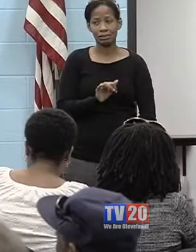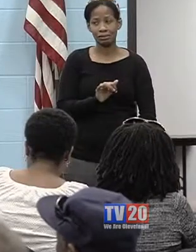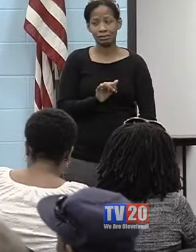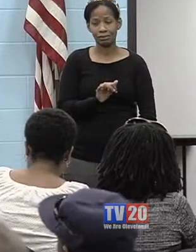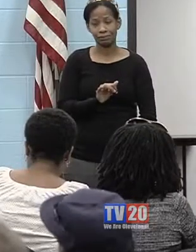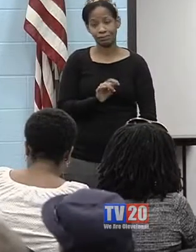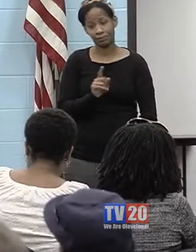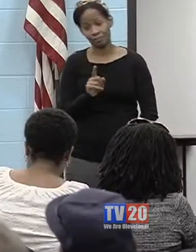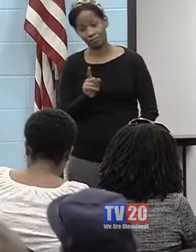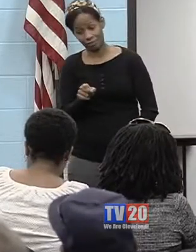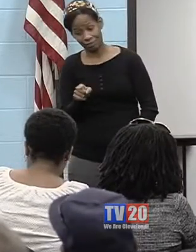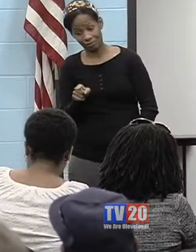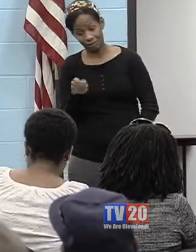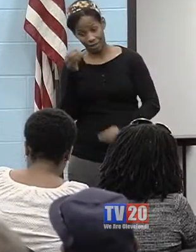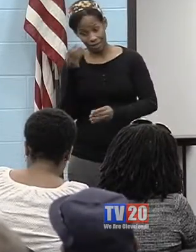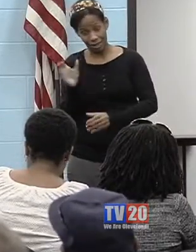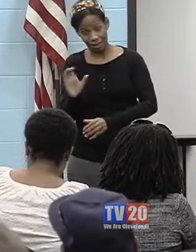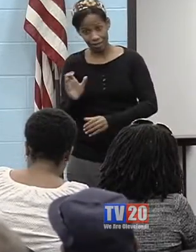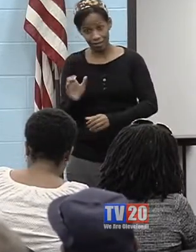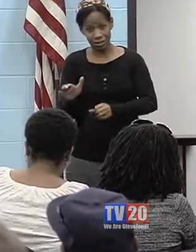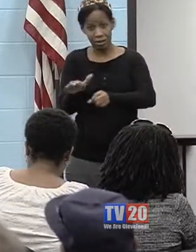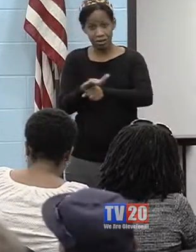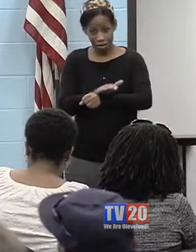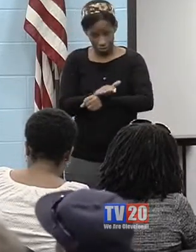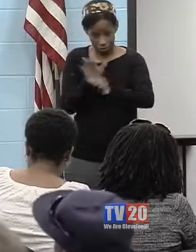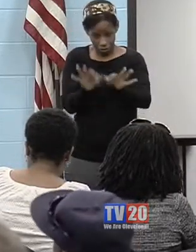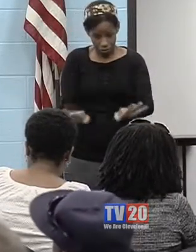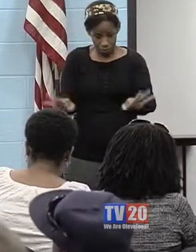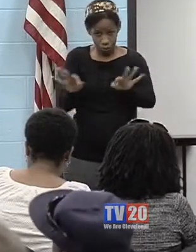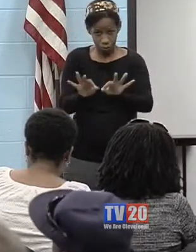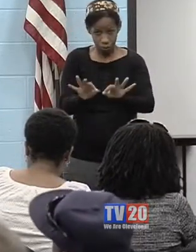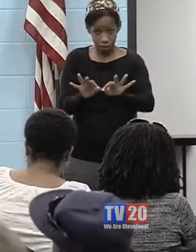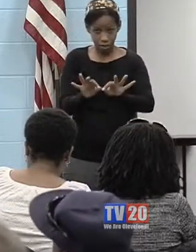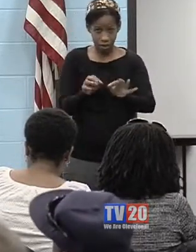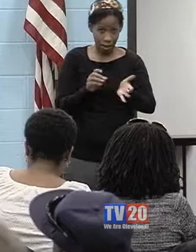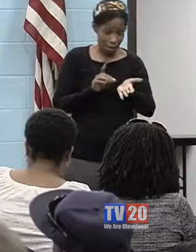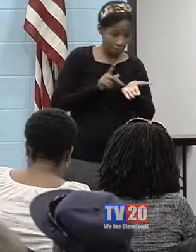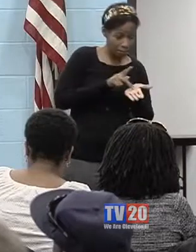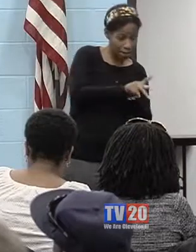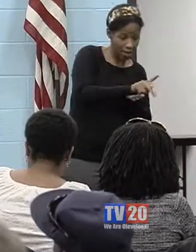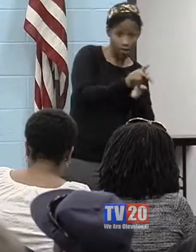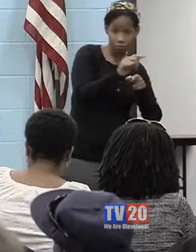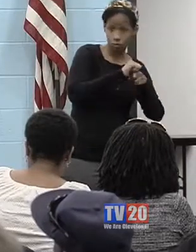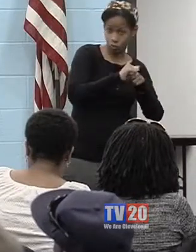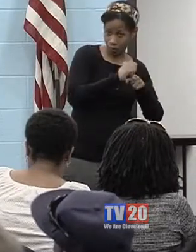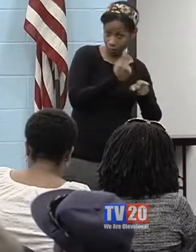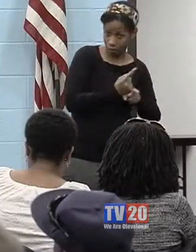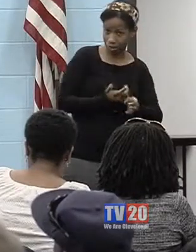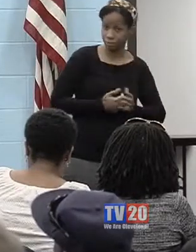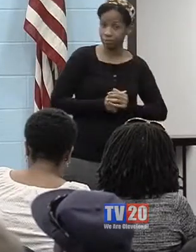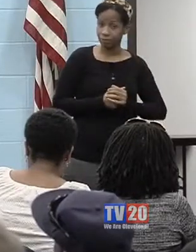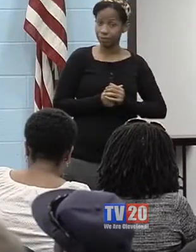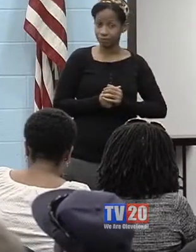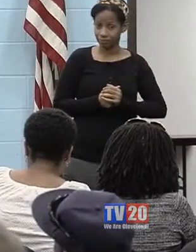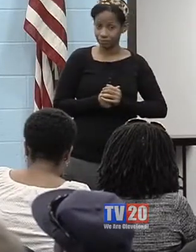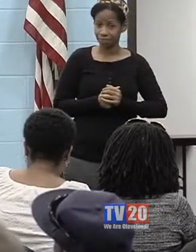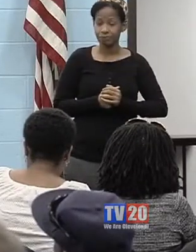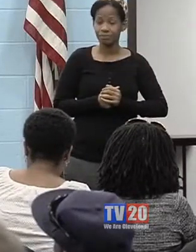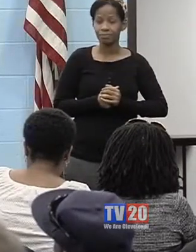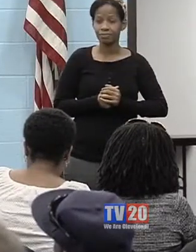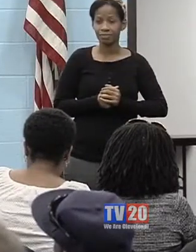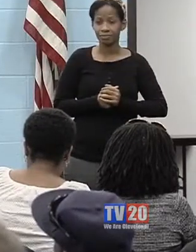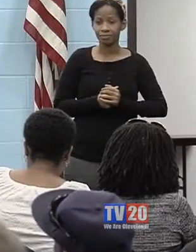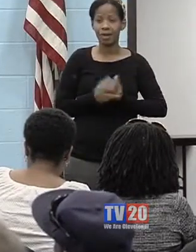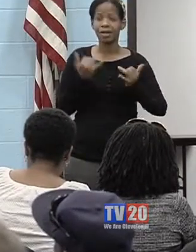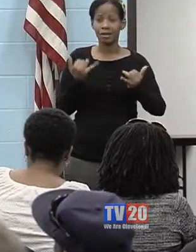Mr. or Mrs. Elected Official, we should also now cover the training for the white canes that you put in the hands of 30,000 people in the state? So